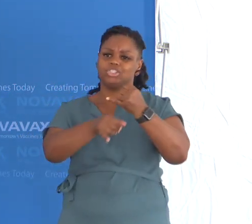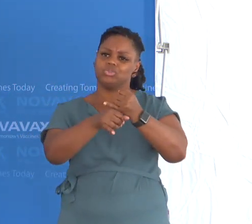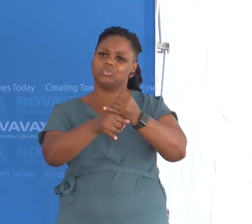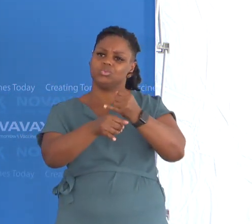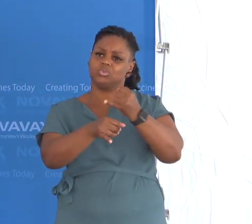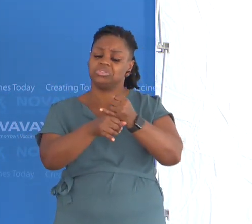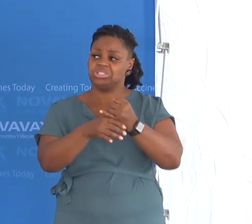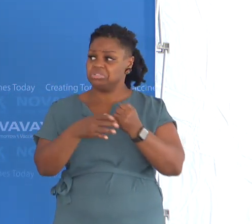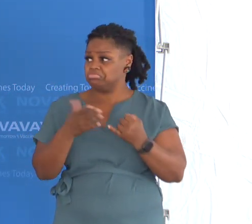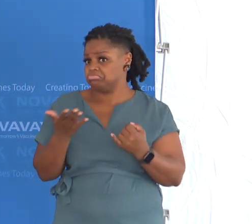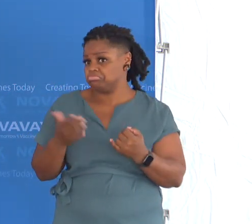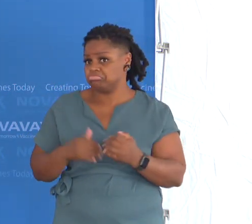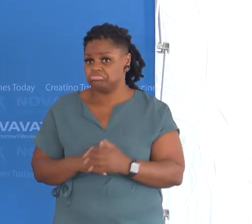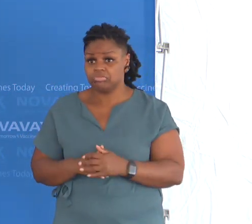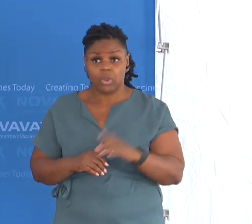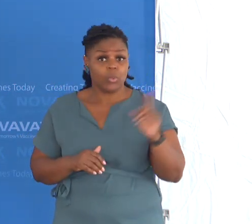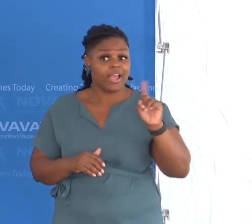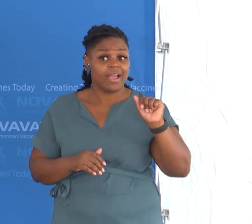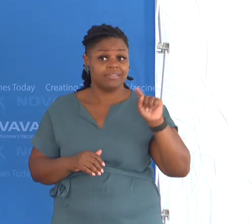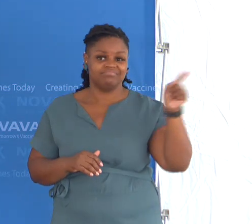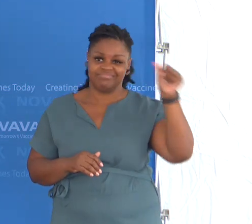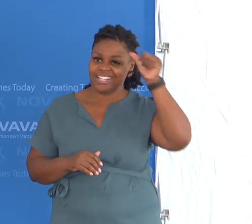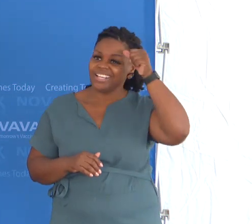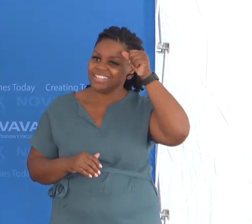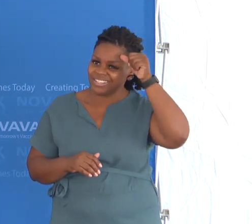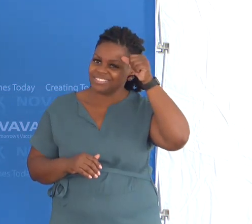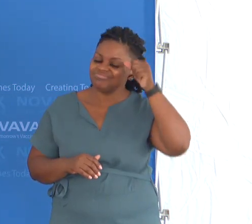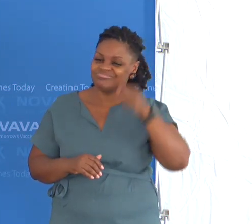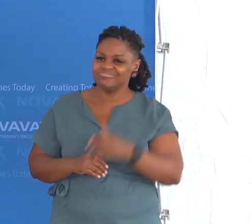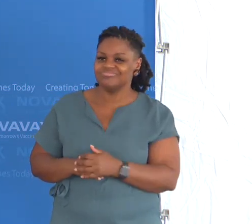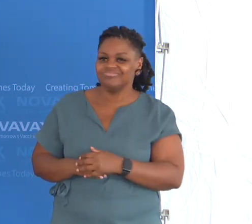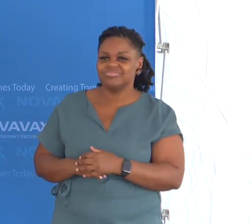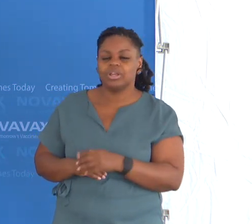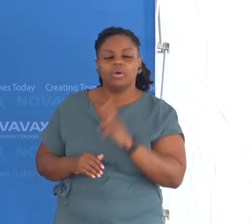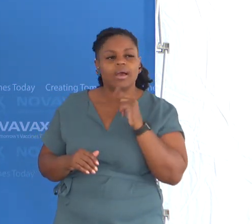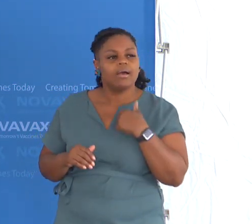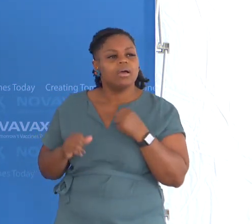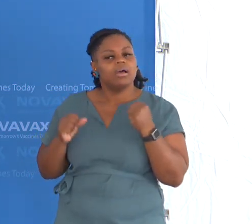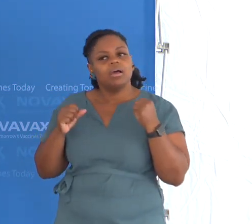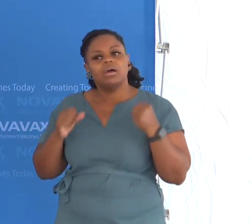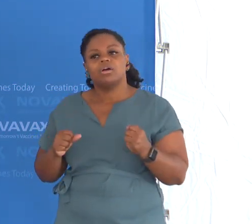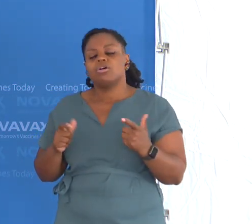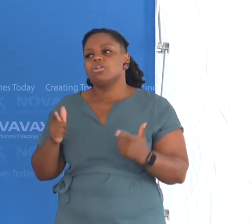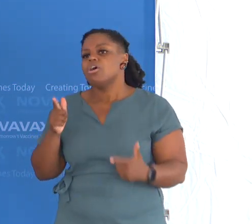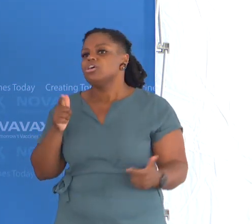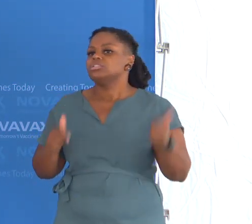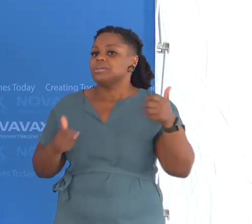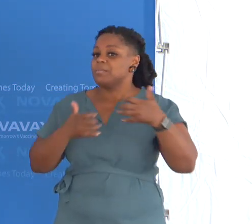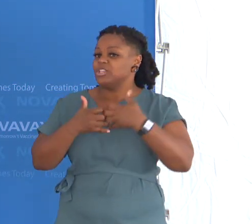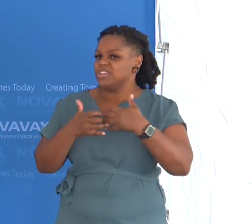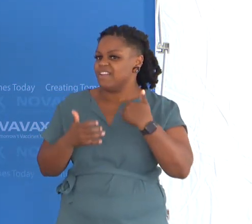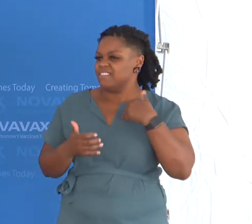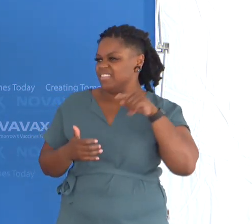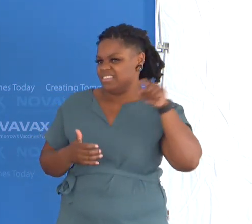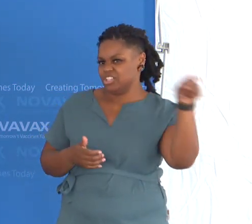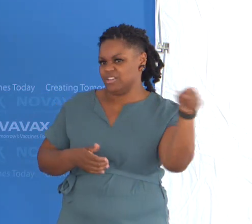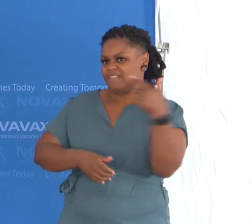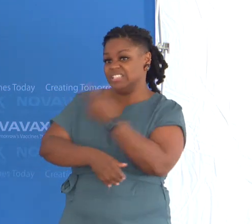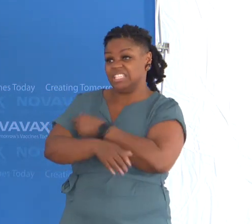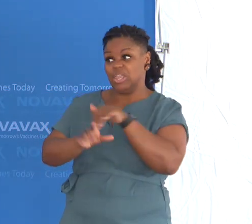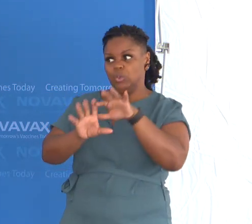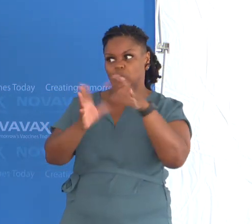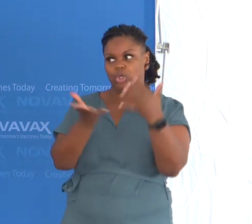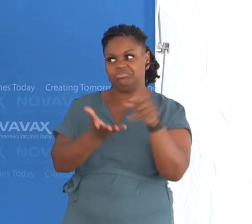1.6 billion doses of vaccine every year. They're the largest vaccine manufacturer in the world. They just happen to sell in the